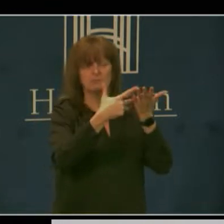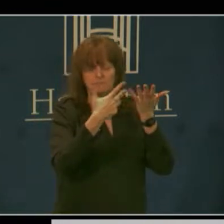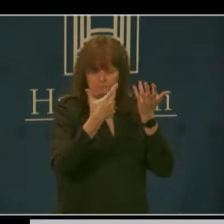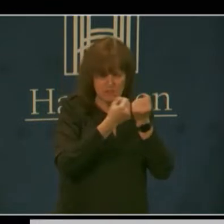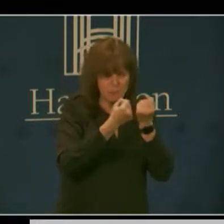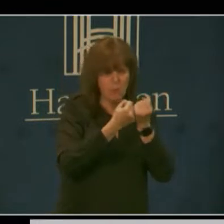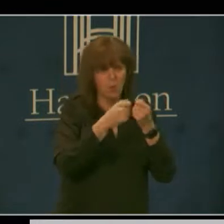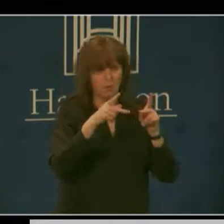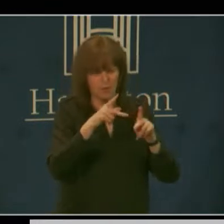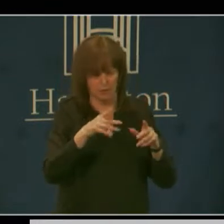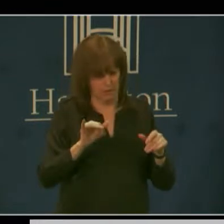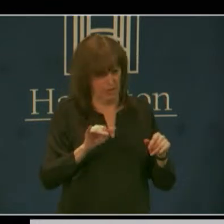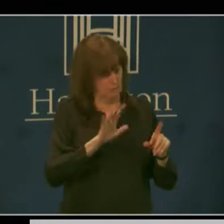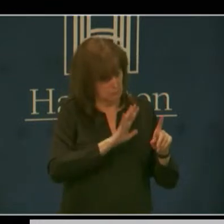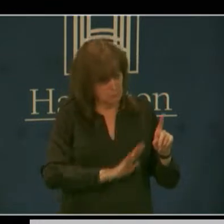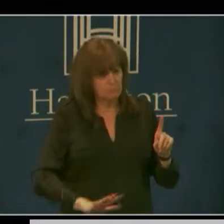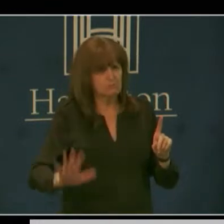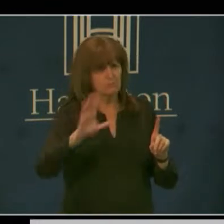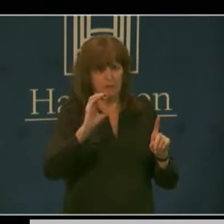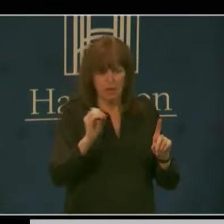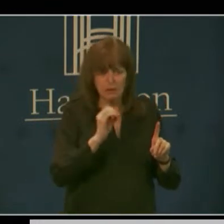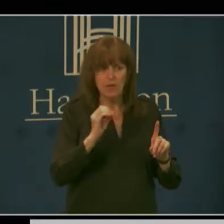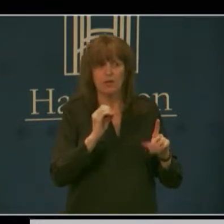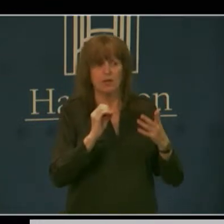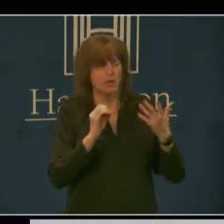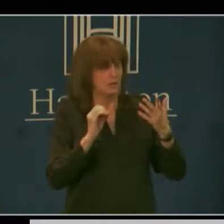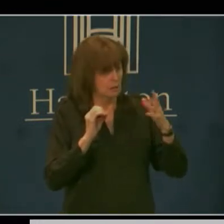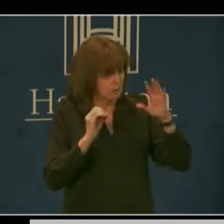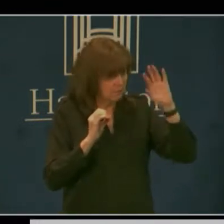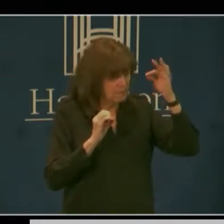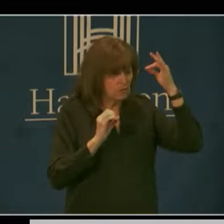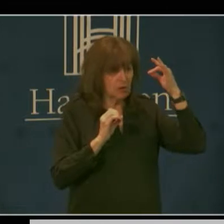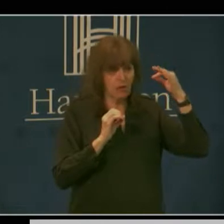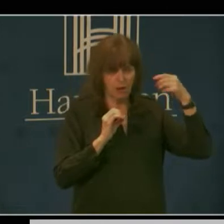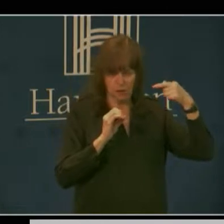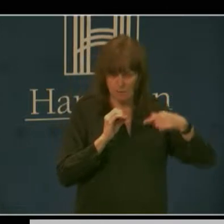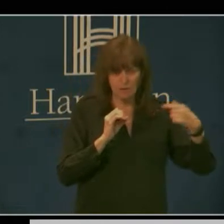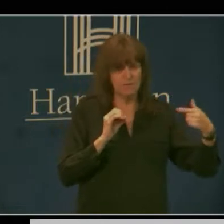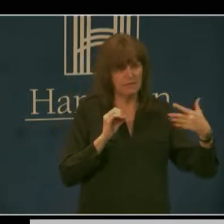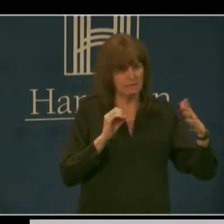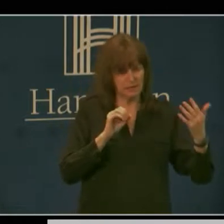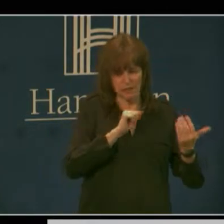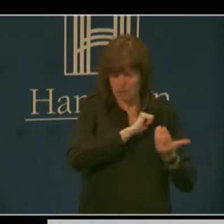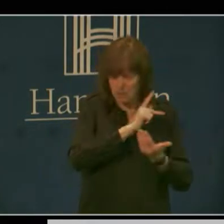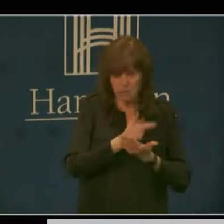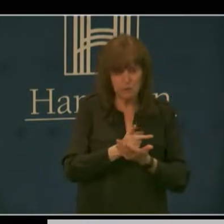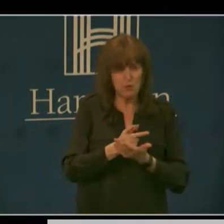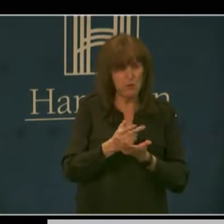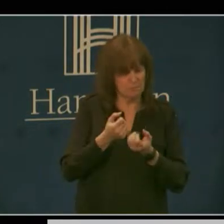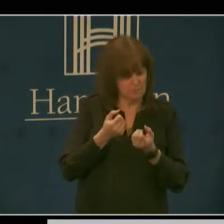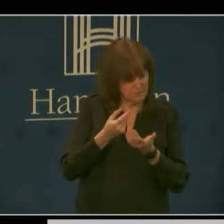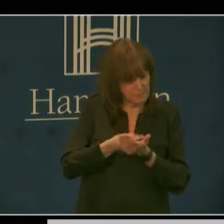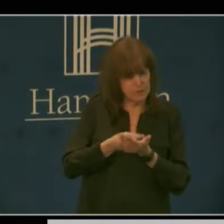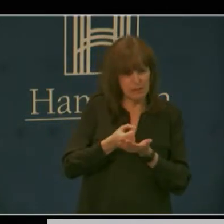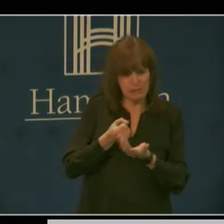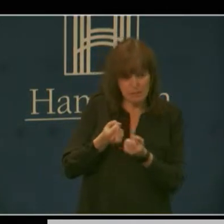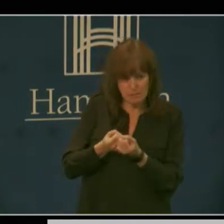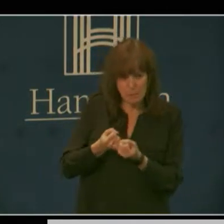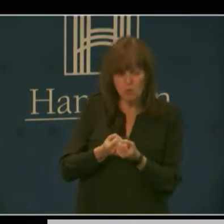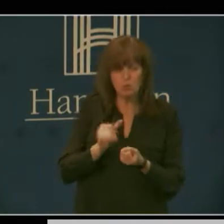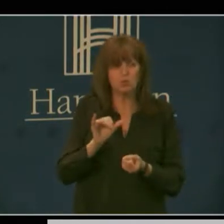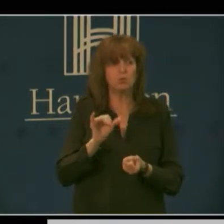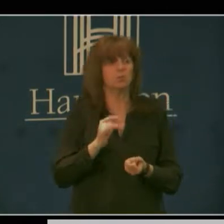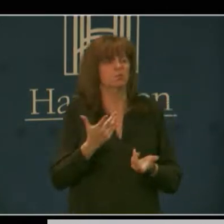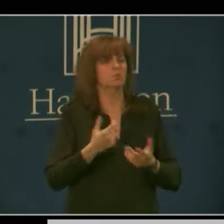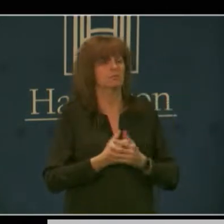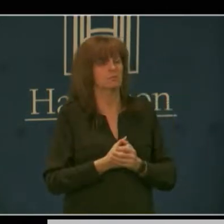the federal government, who just approved their package of financial support. So one of the things that we're doing is we're actually